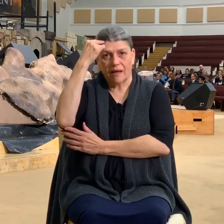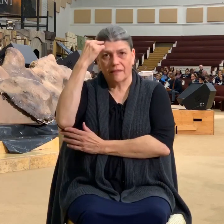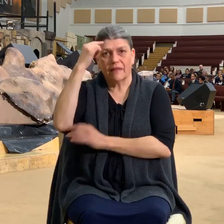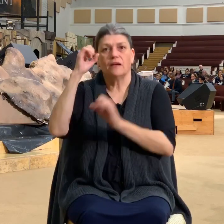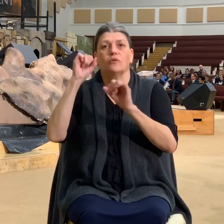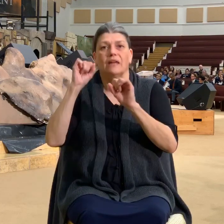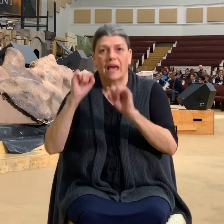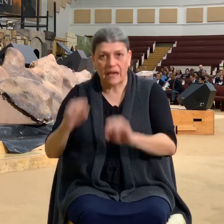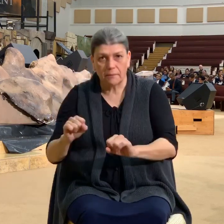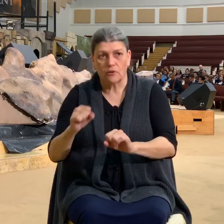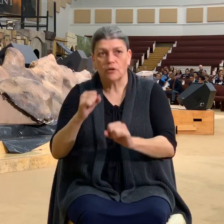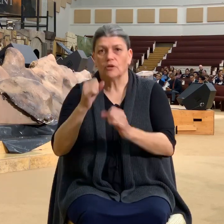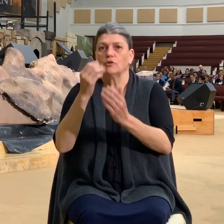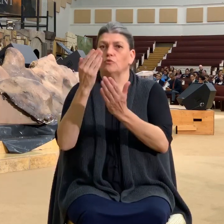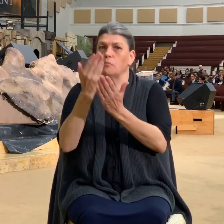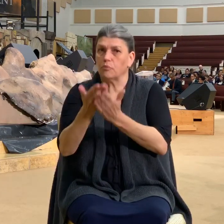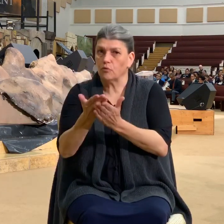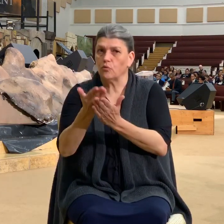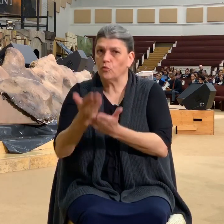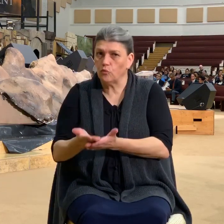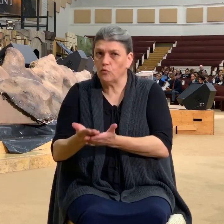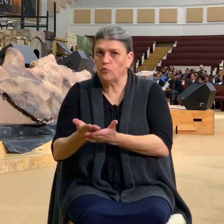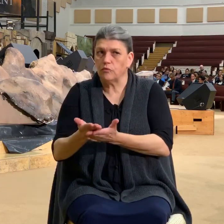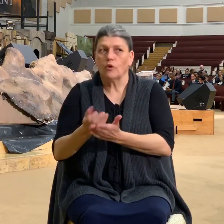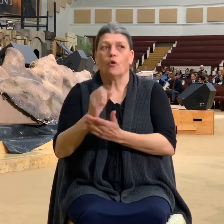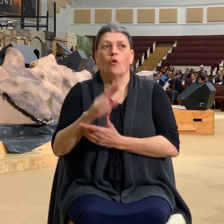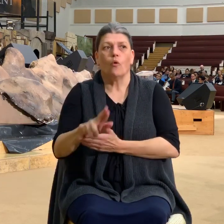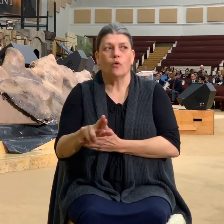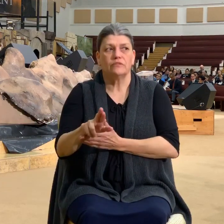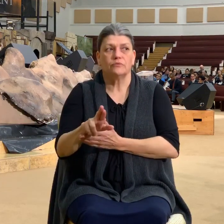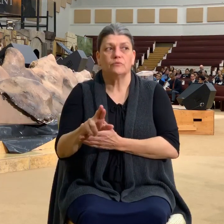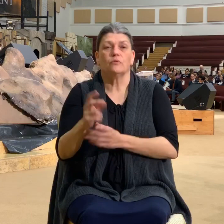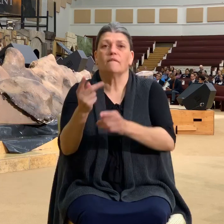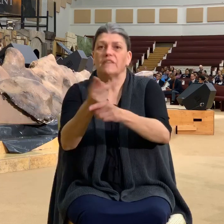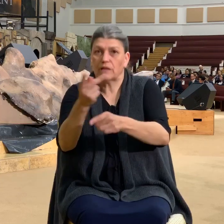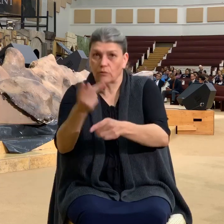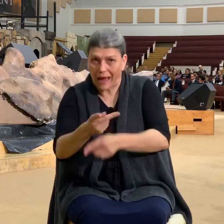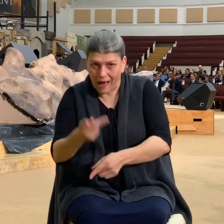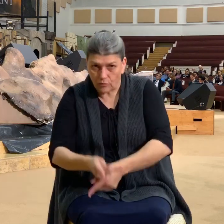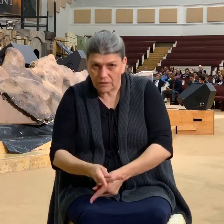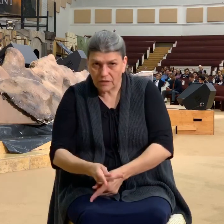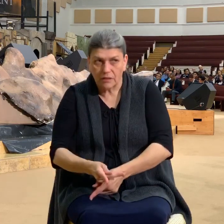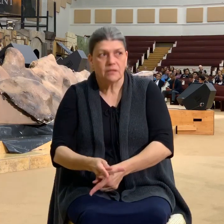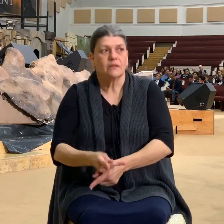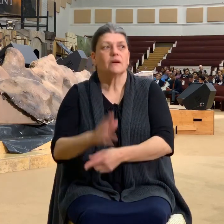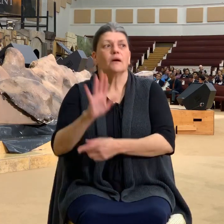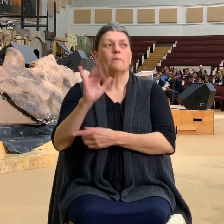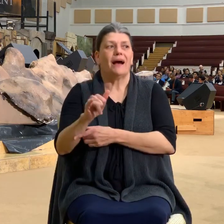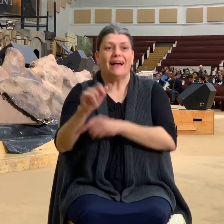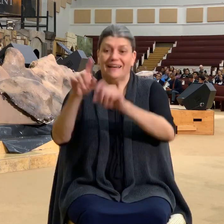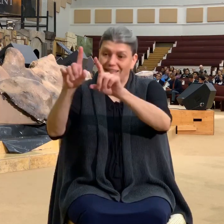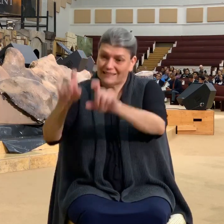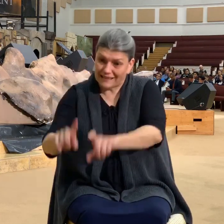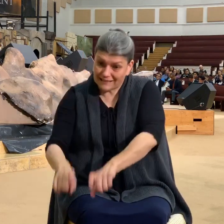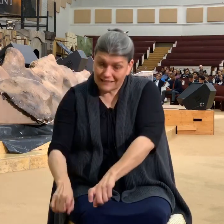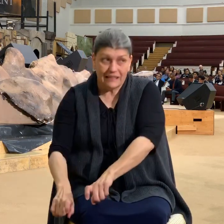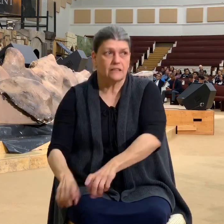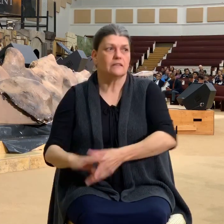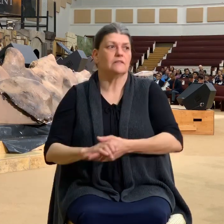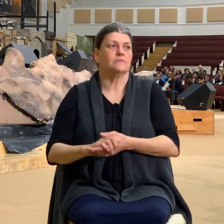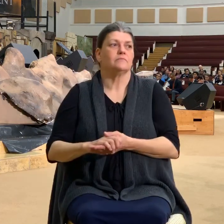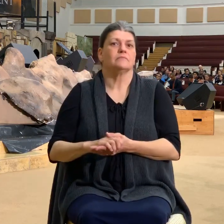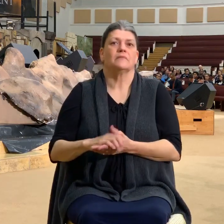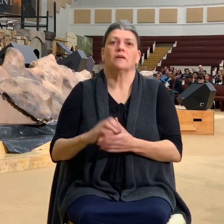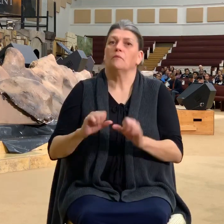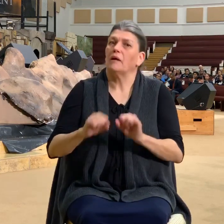to prove or to distinguish by testing. Maybe you've